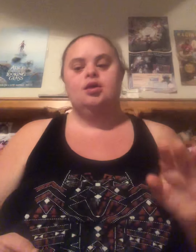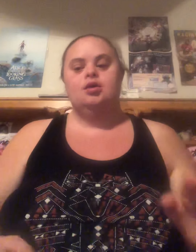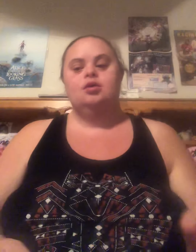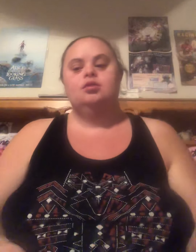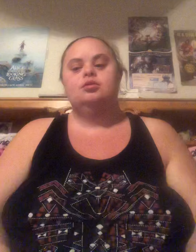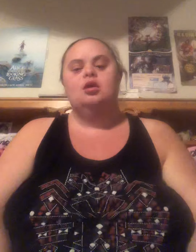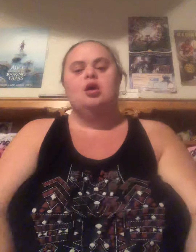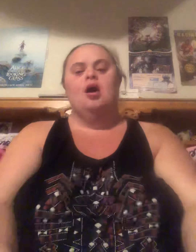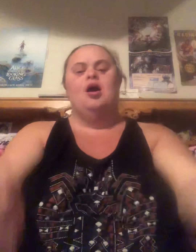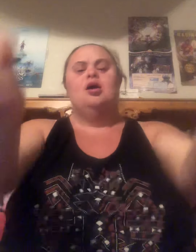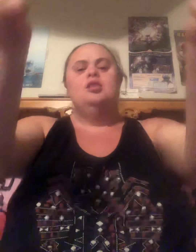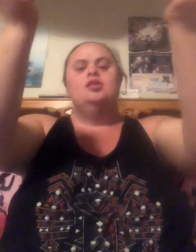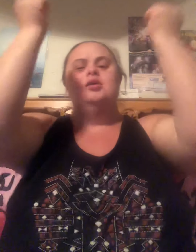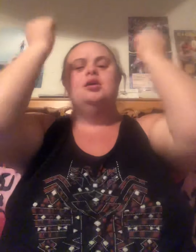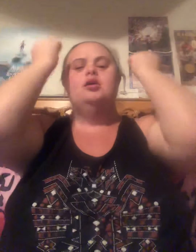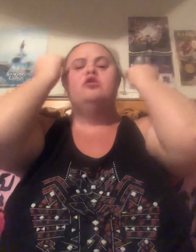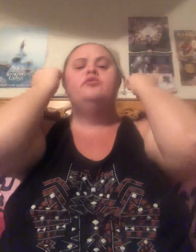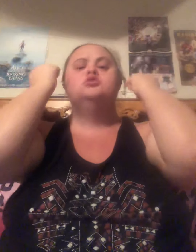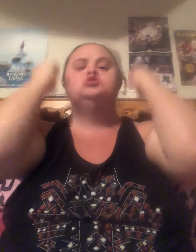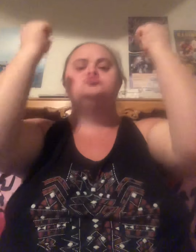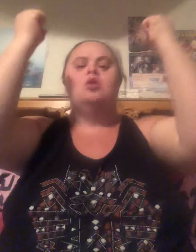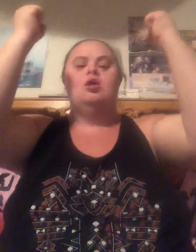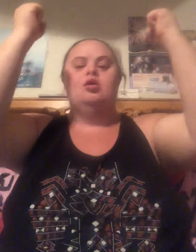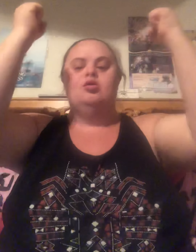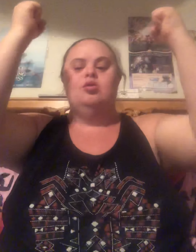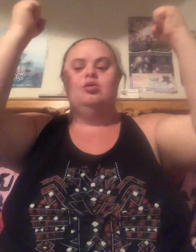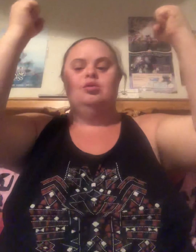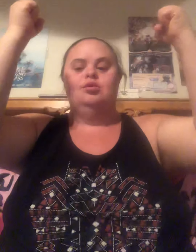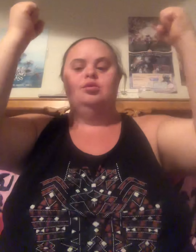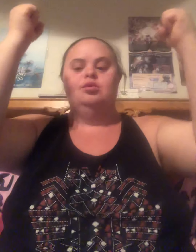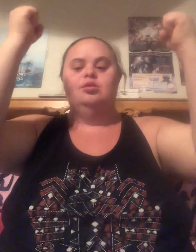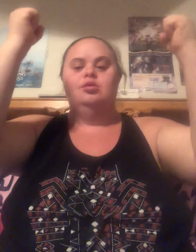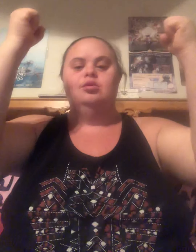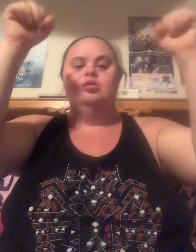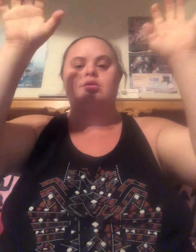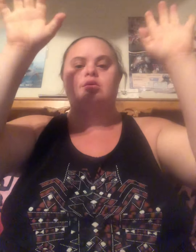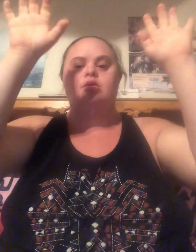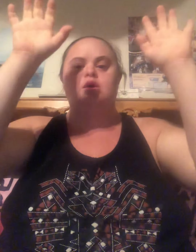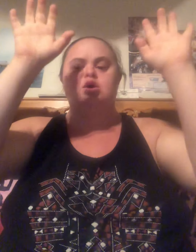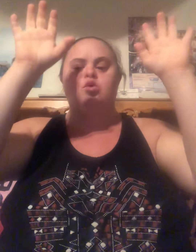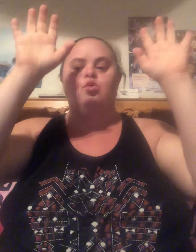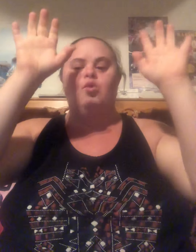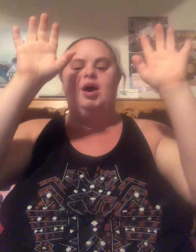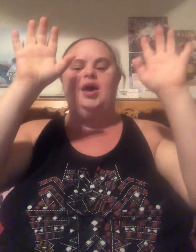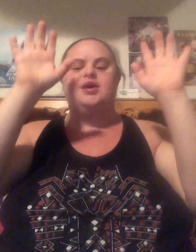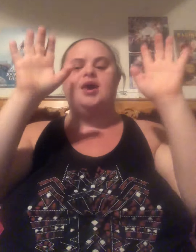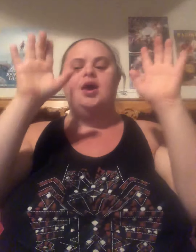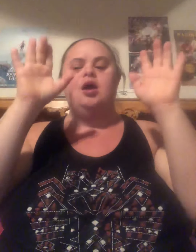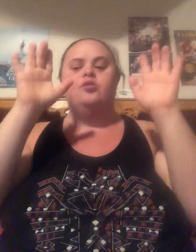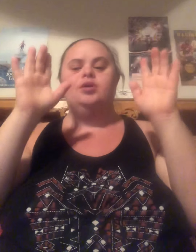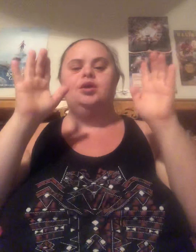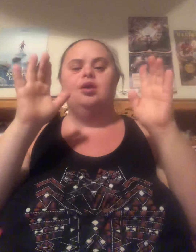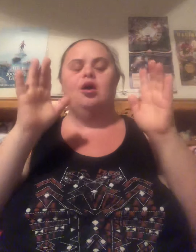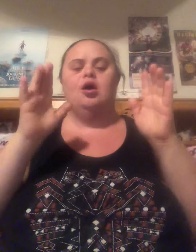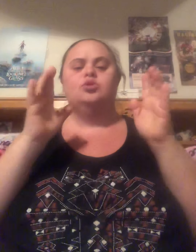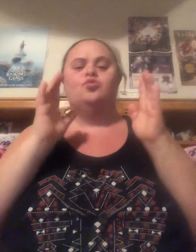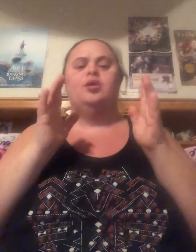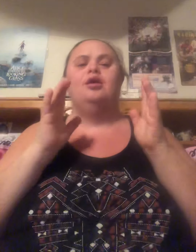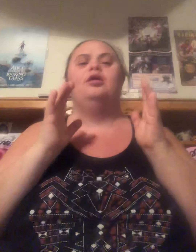when our love is strong? Why carry on